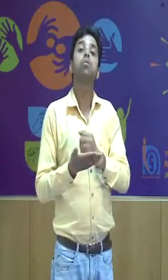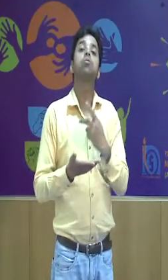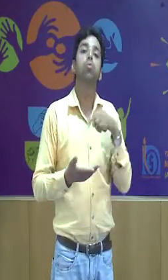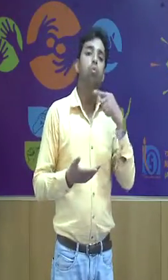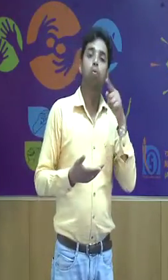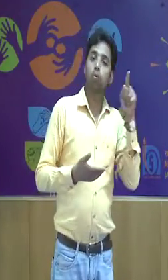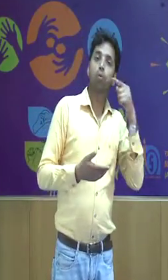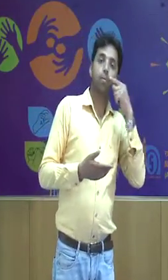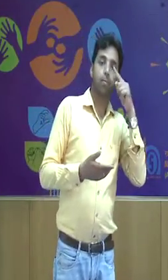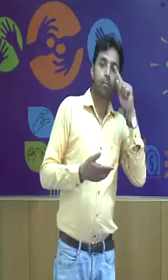children.